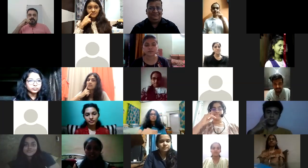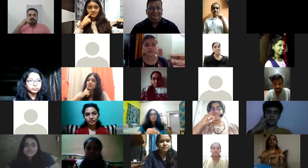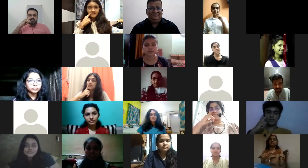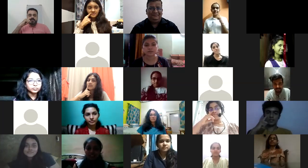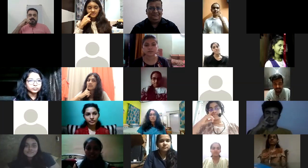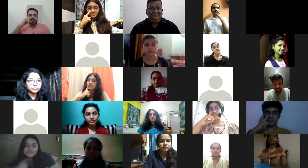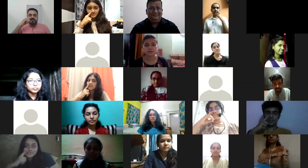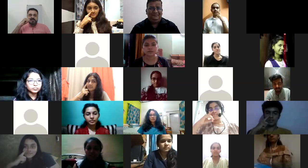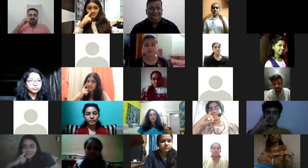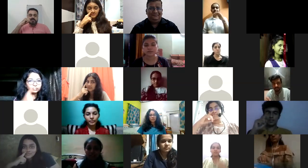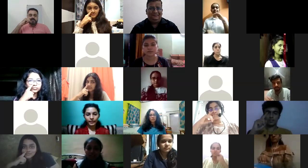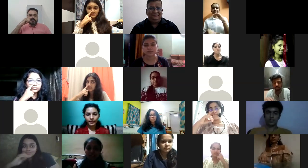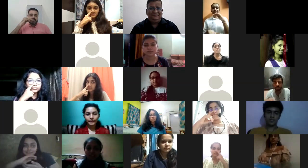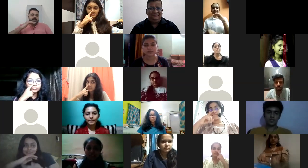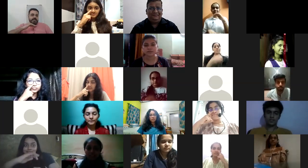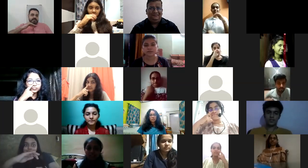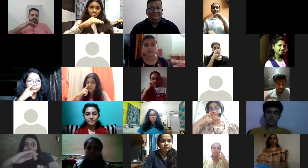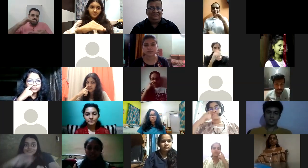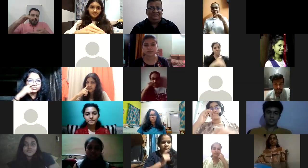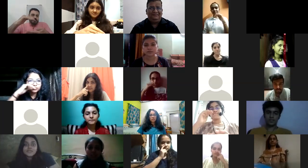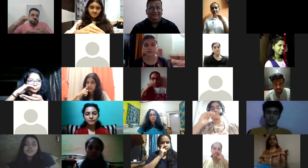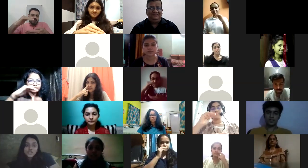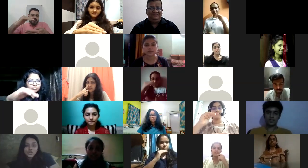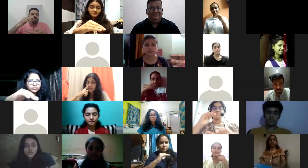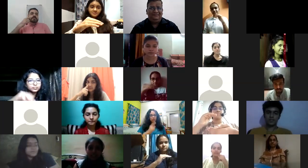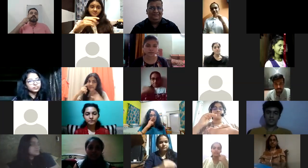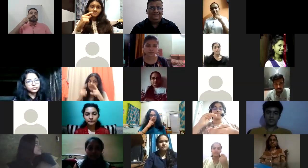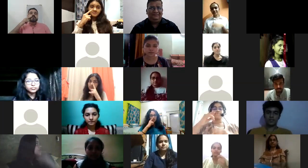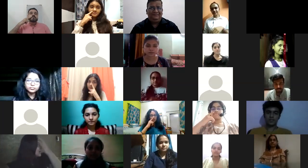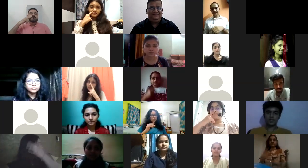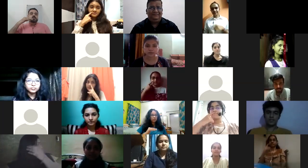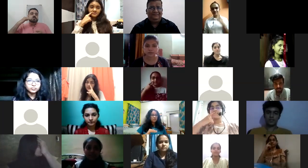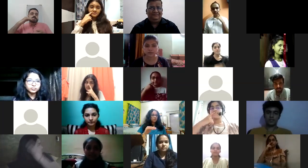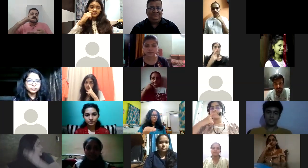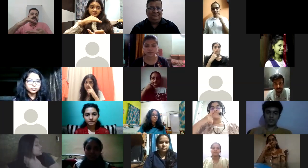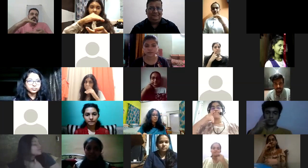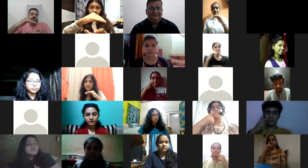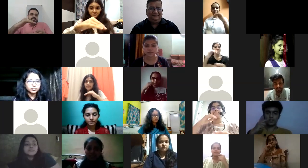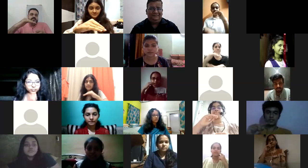to the nose, your nostril and say it becomes a daughter, becomes a son.